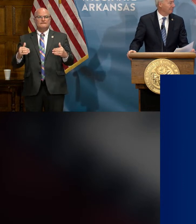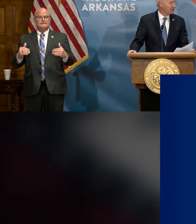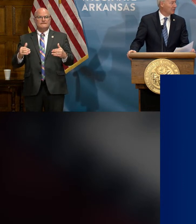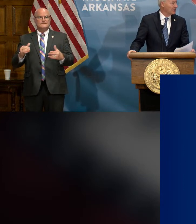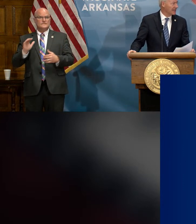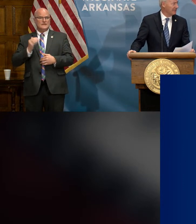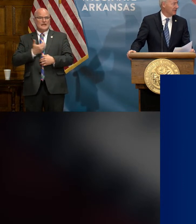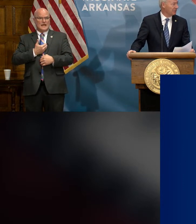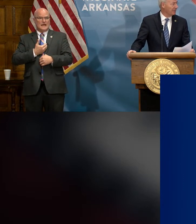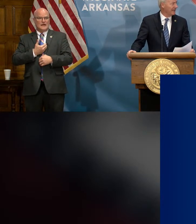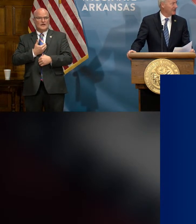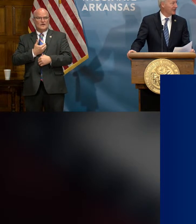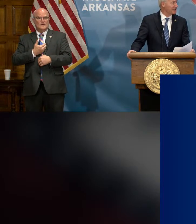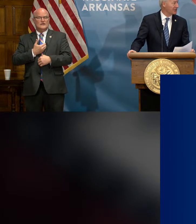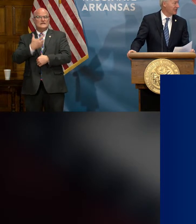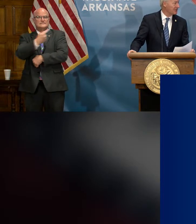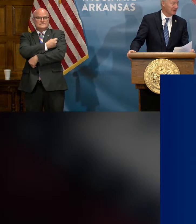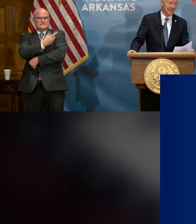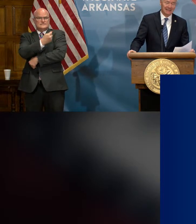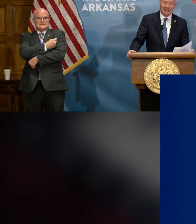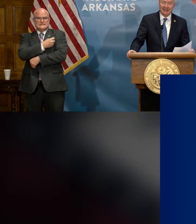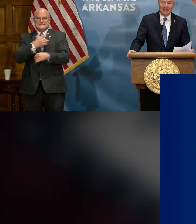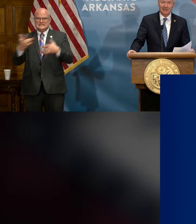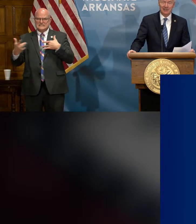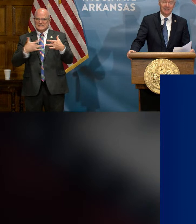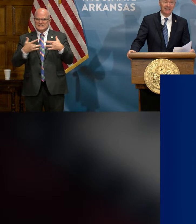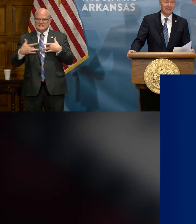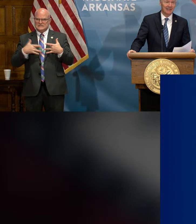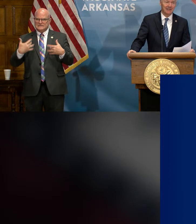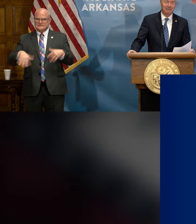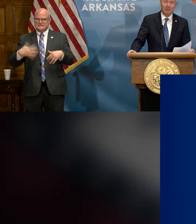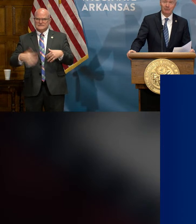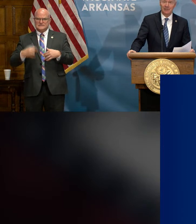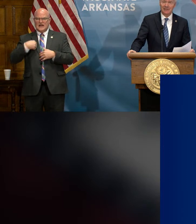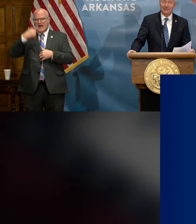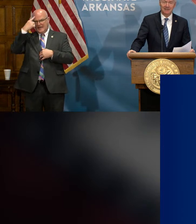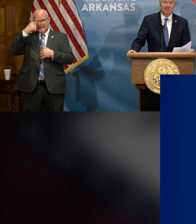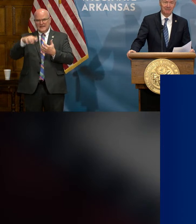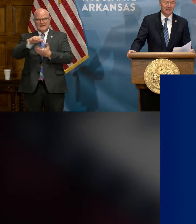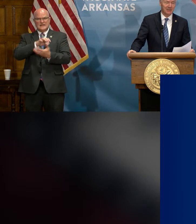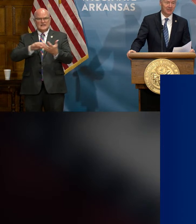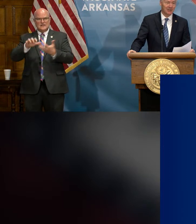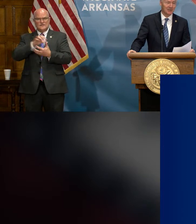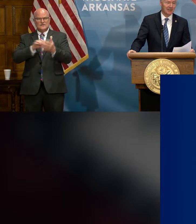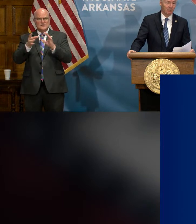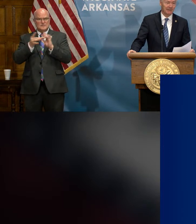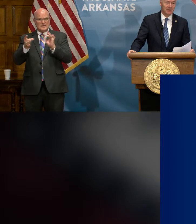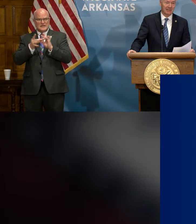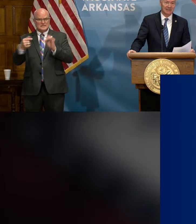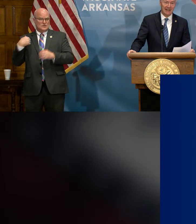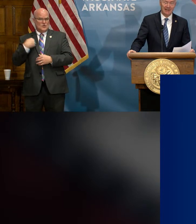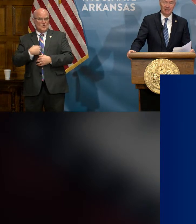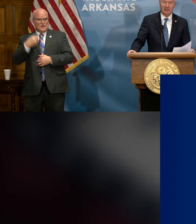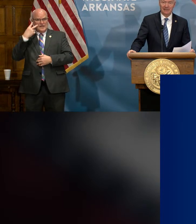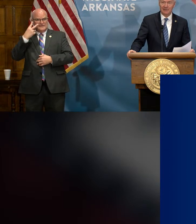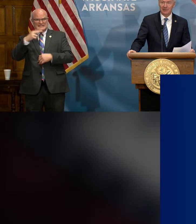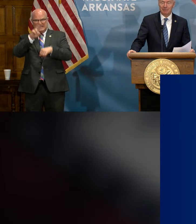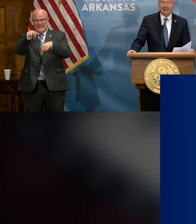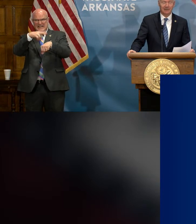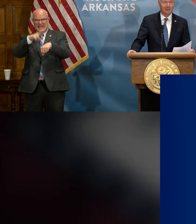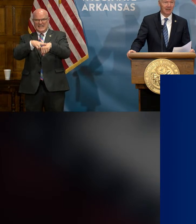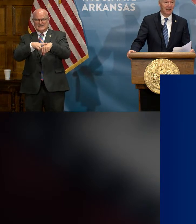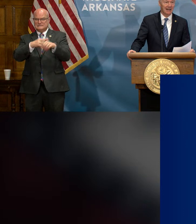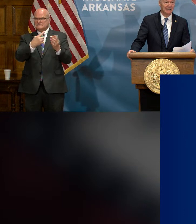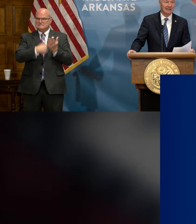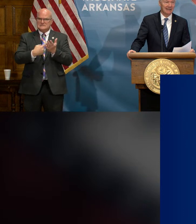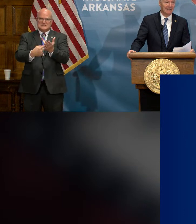our doses given remains a concern to me. I just think the confusing messages that we've seen nationally, the